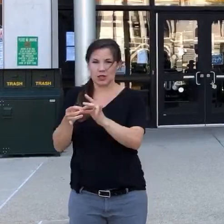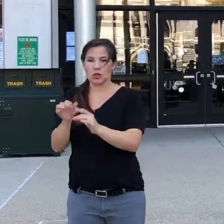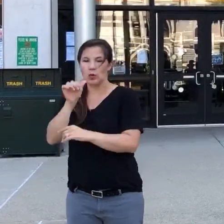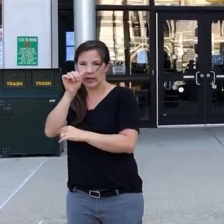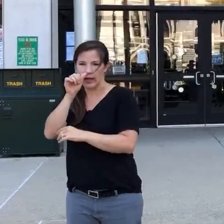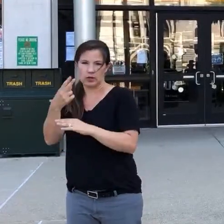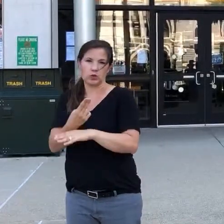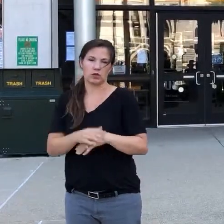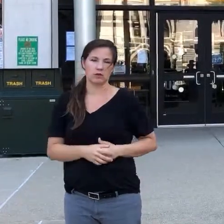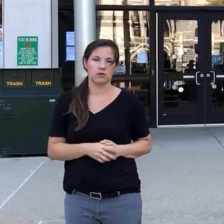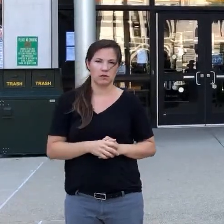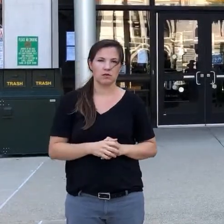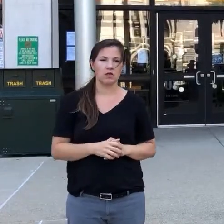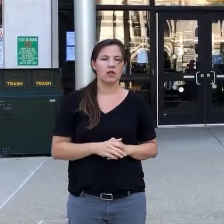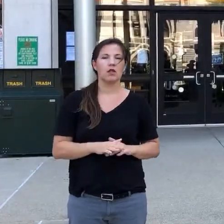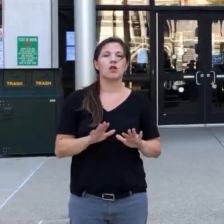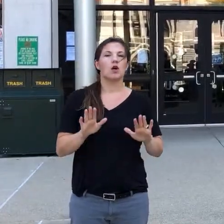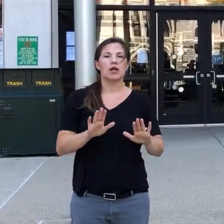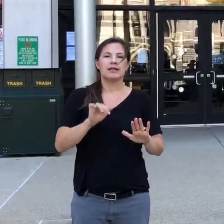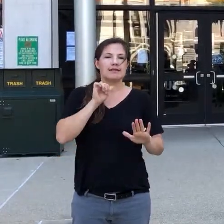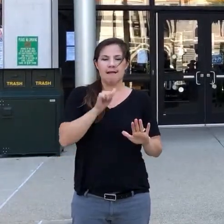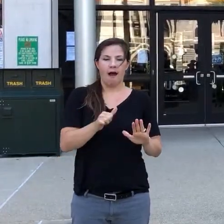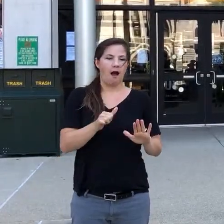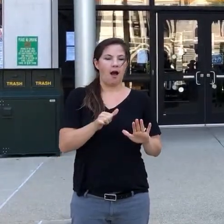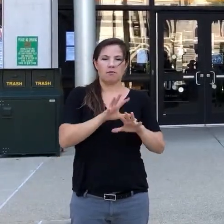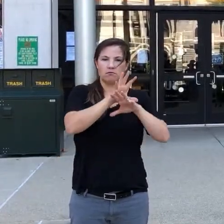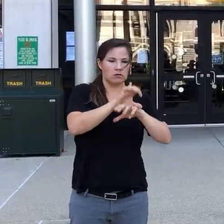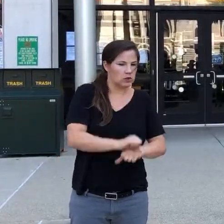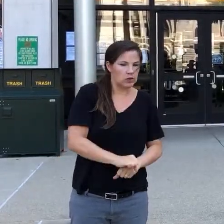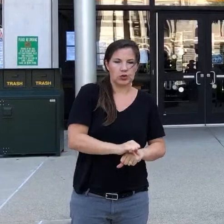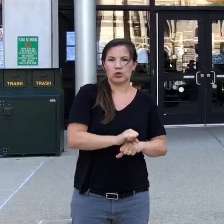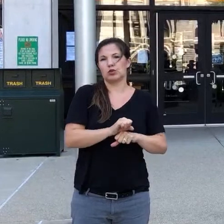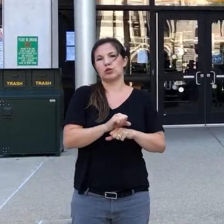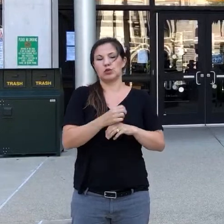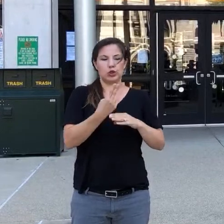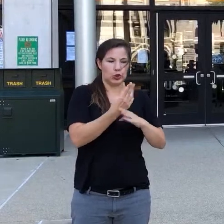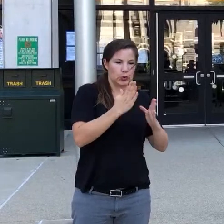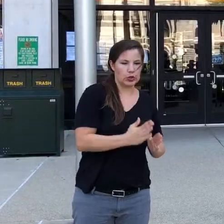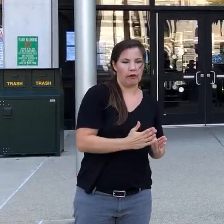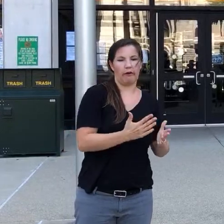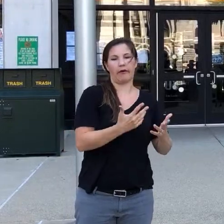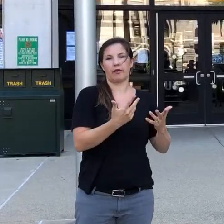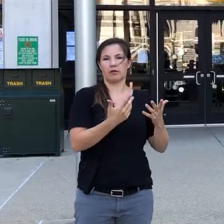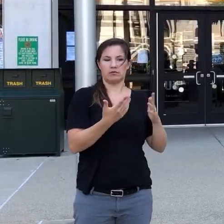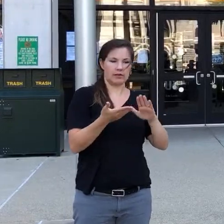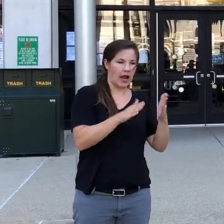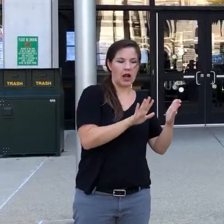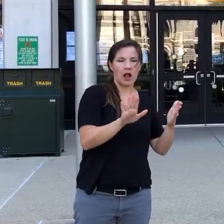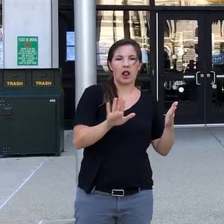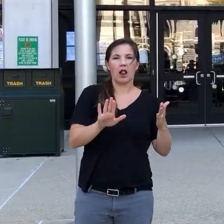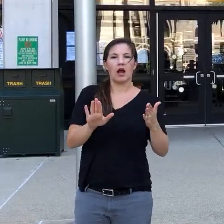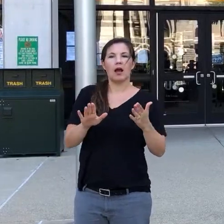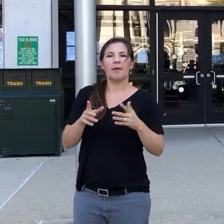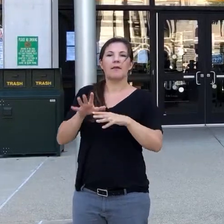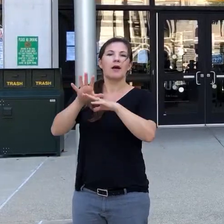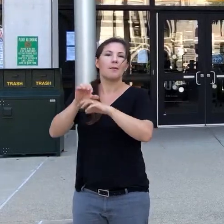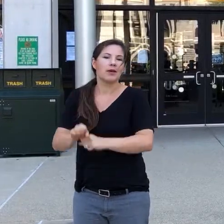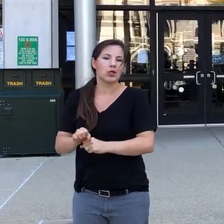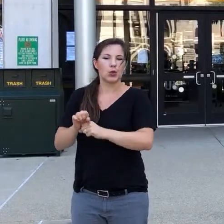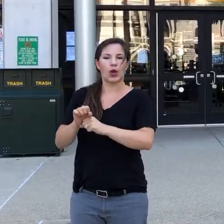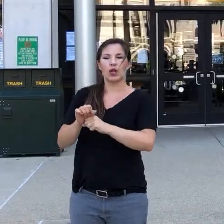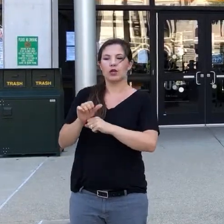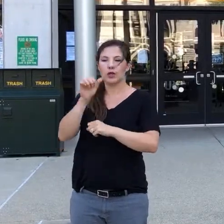use. So it's not as if it's the traditional opiate user who's dying. It is those who may be habitual